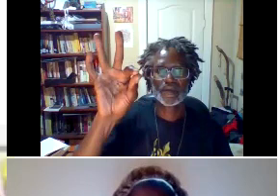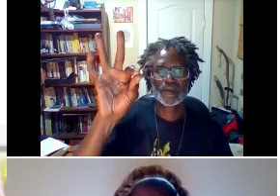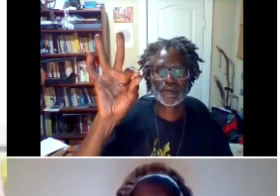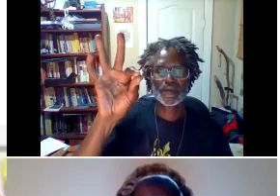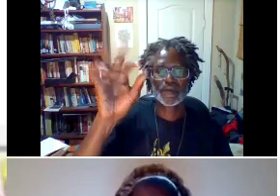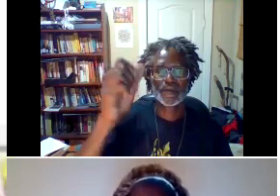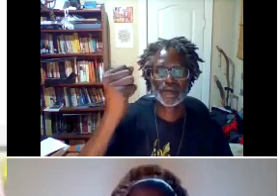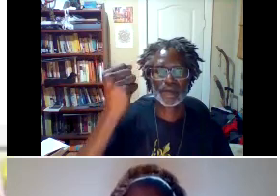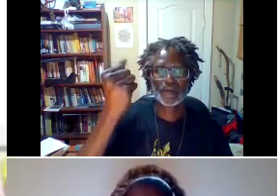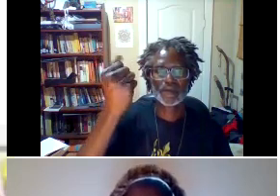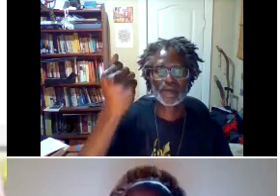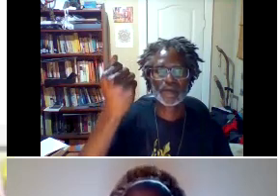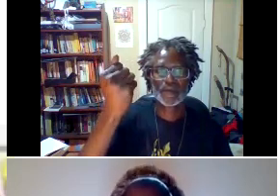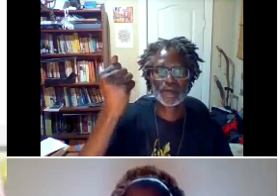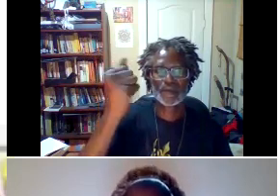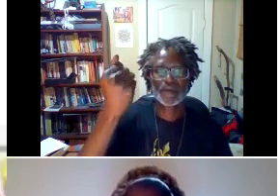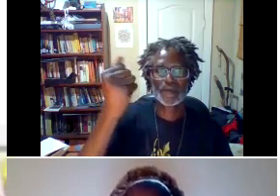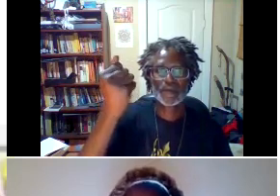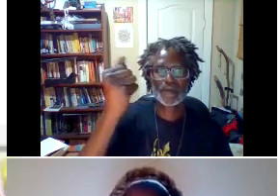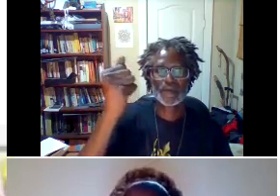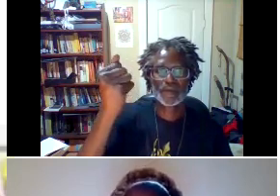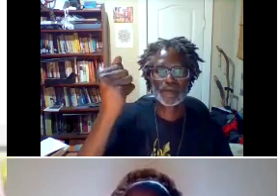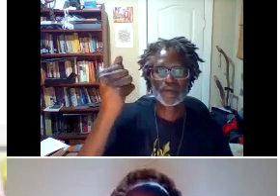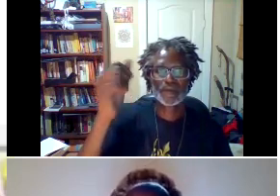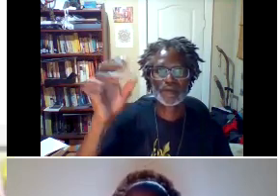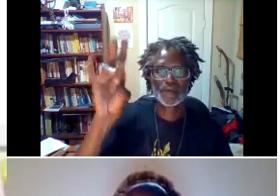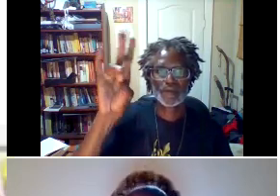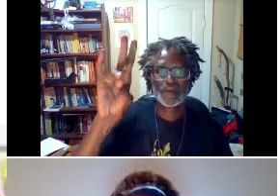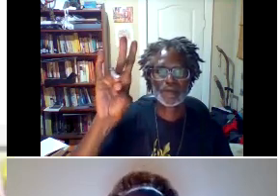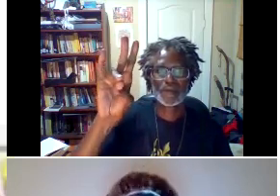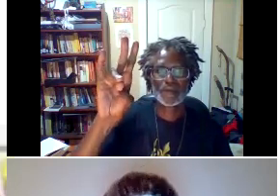numbers. all numbers. That's the easiest part of A.S.L. I can tell right now.